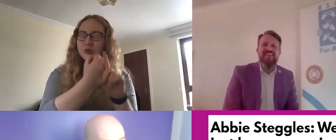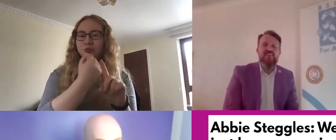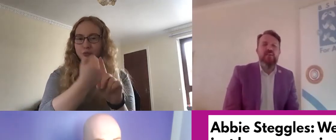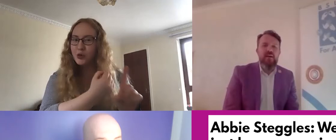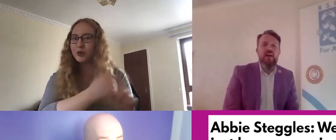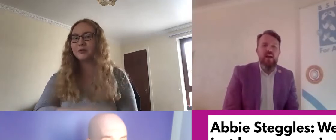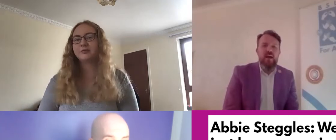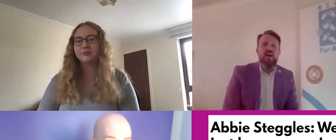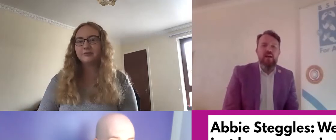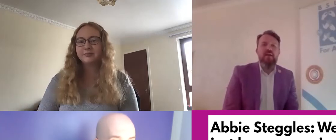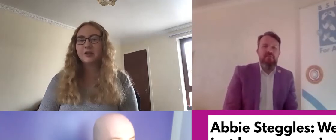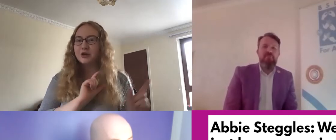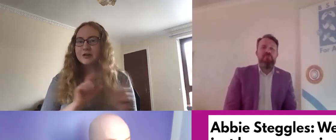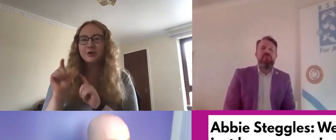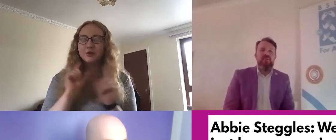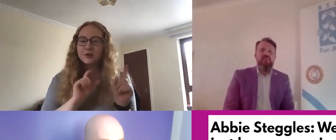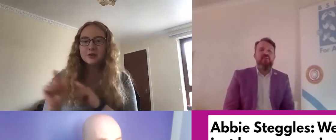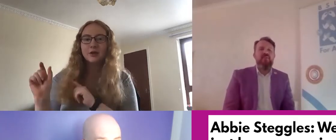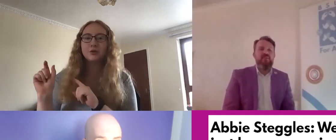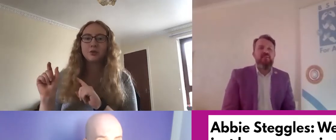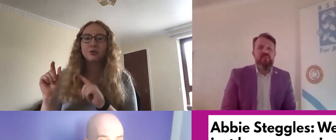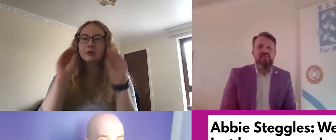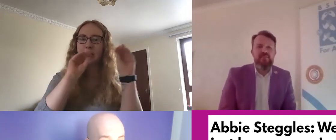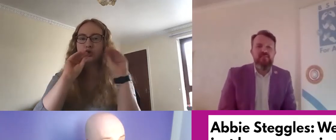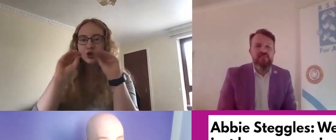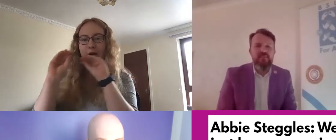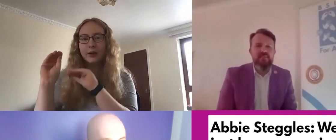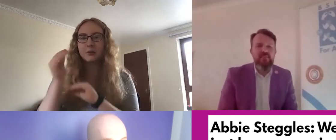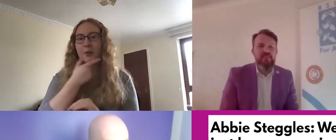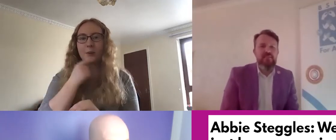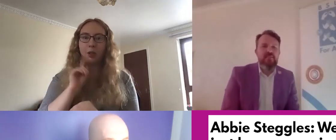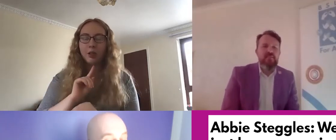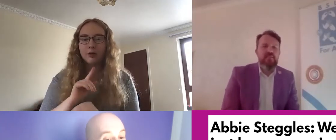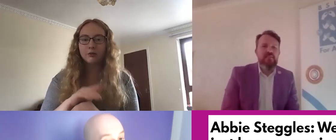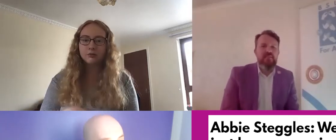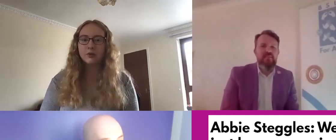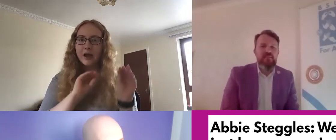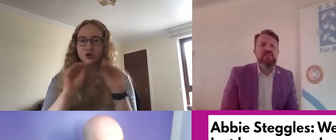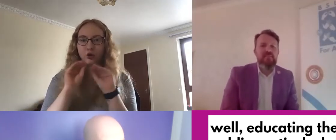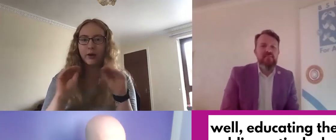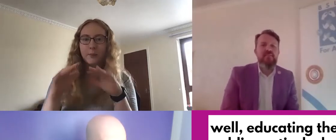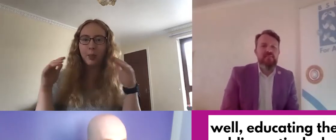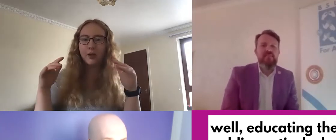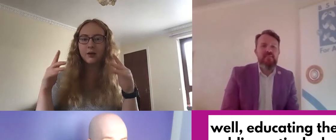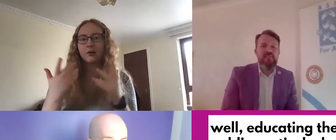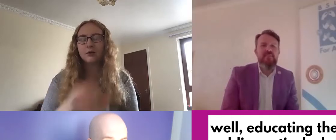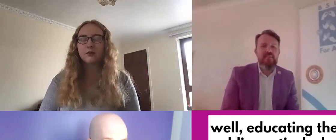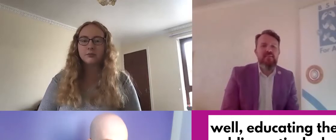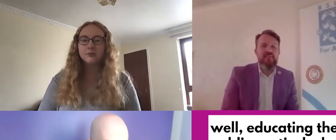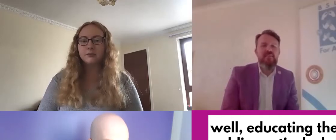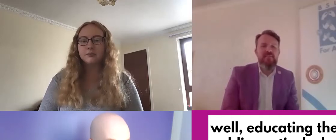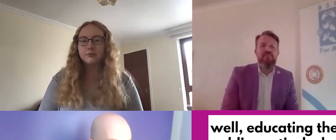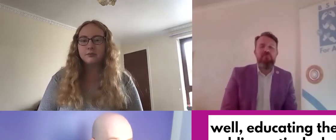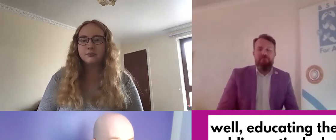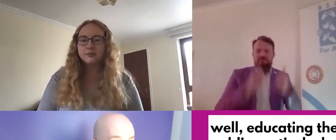Well, just, you know, keep campaigning, keep fighting for our rights, and just don't give up. Keep educating people as well.